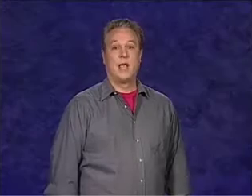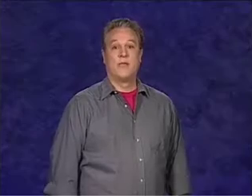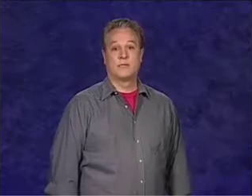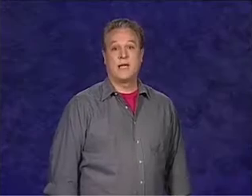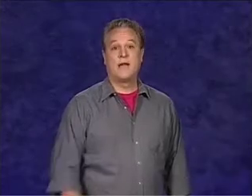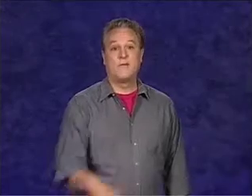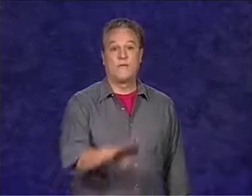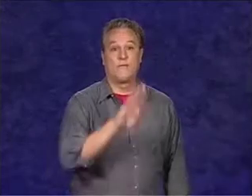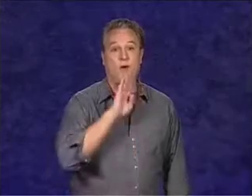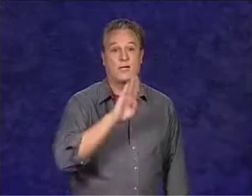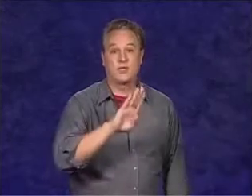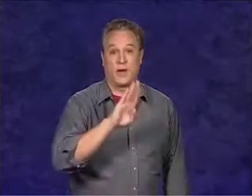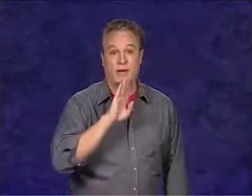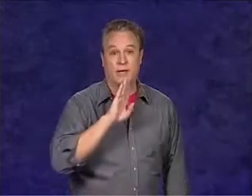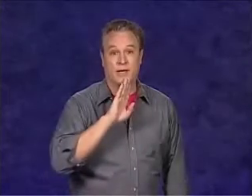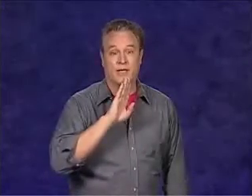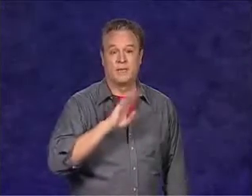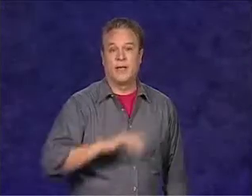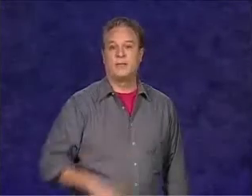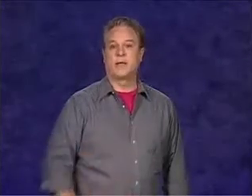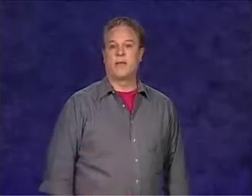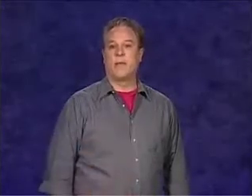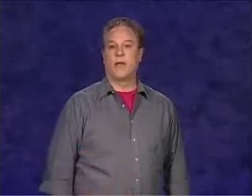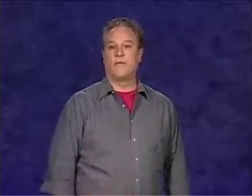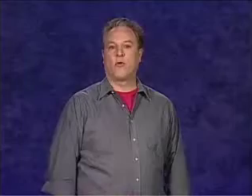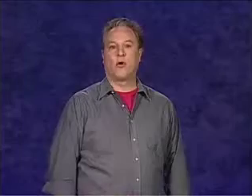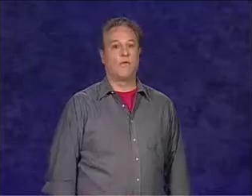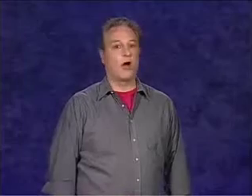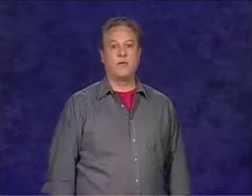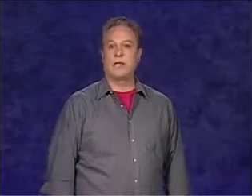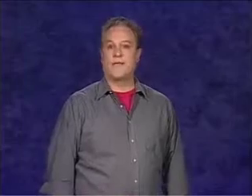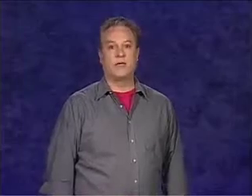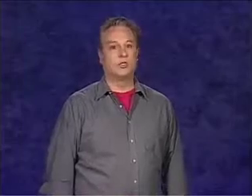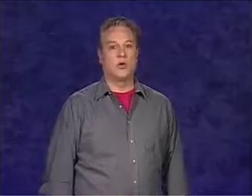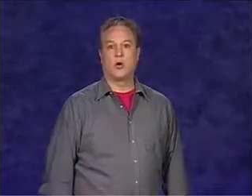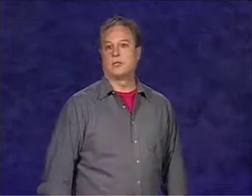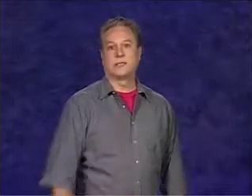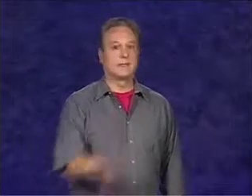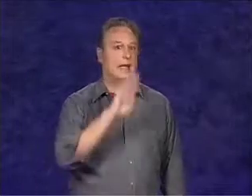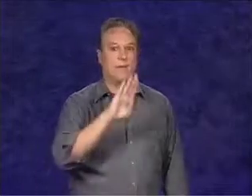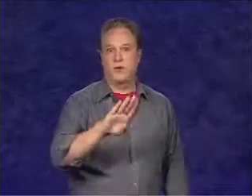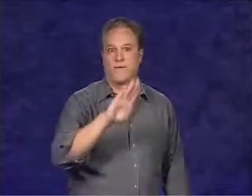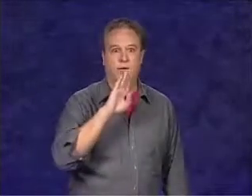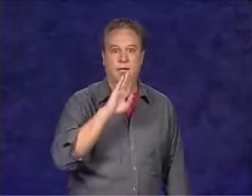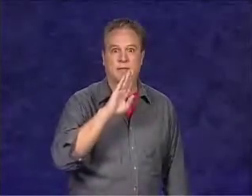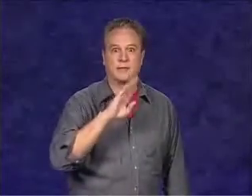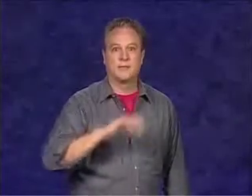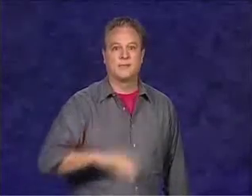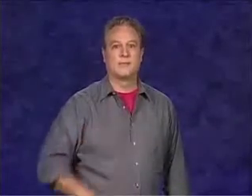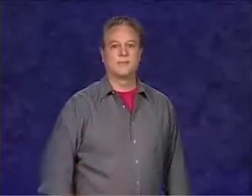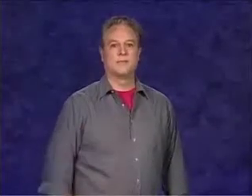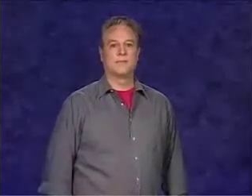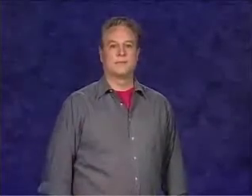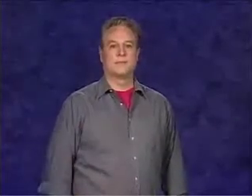The sign for frustrated is based on the metaphor of always having doors slam in your face.